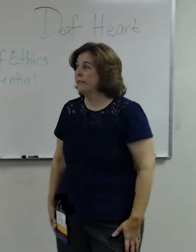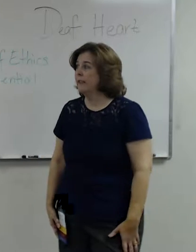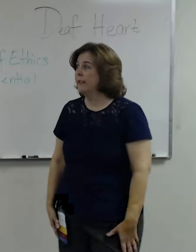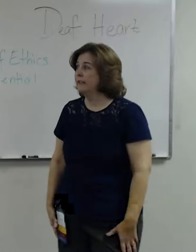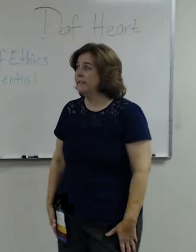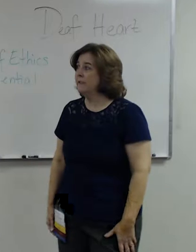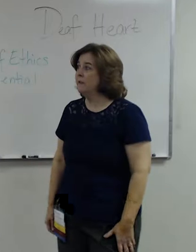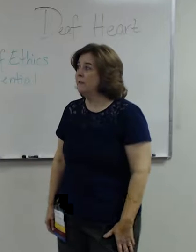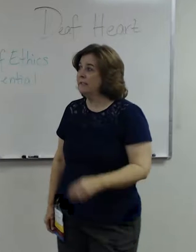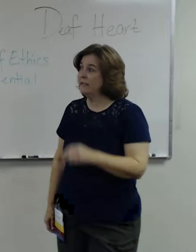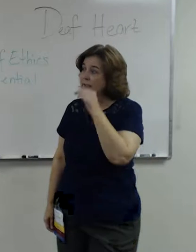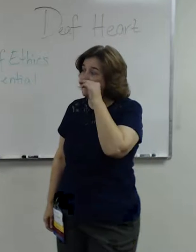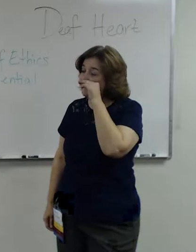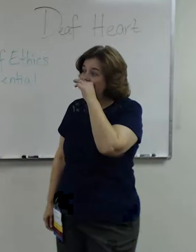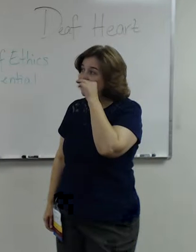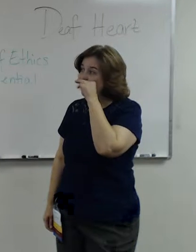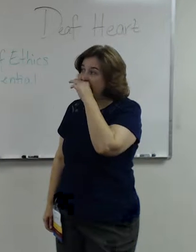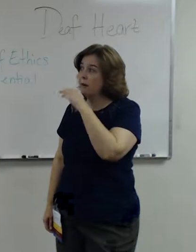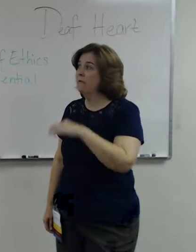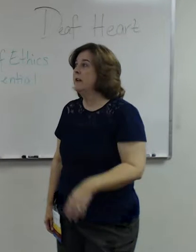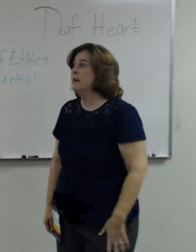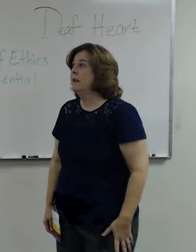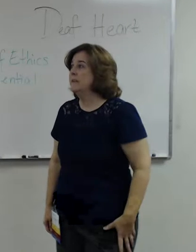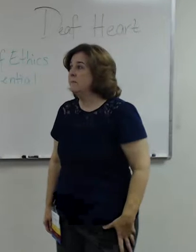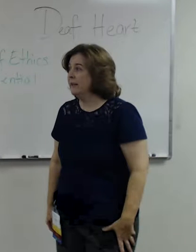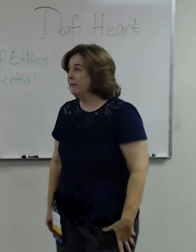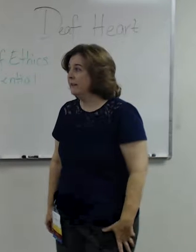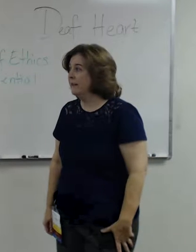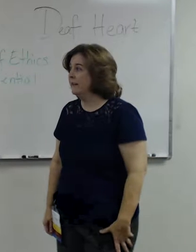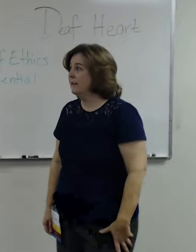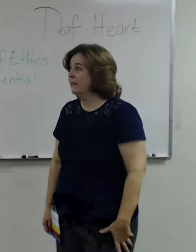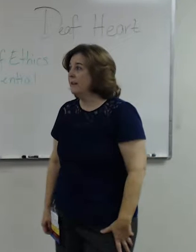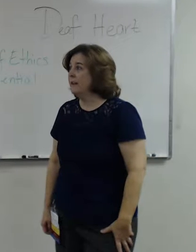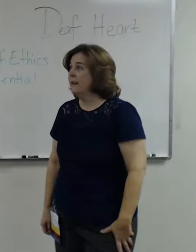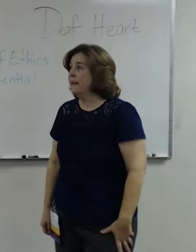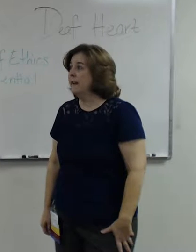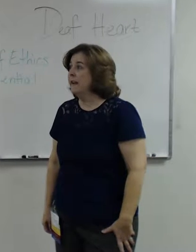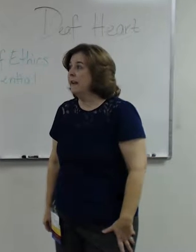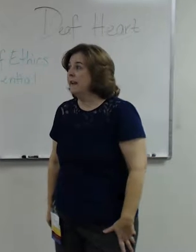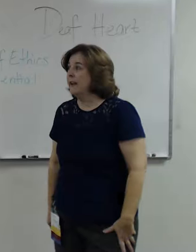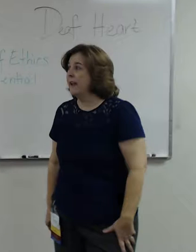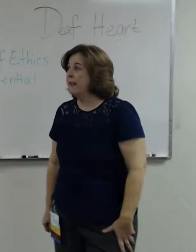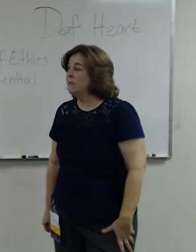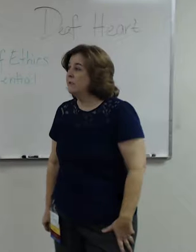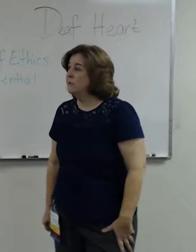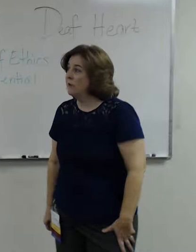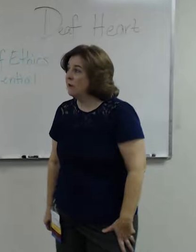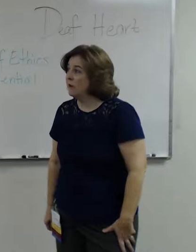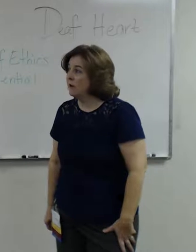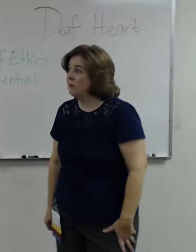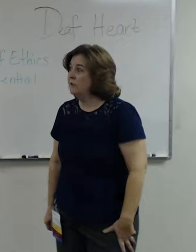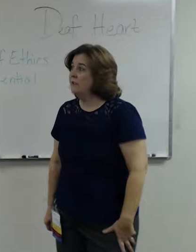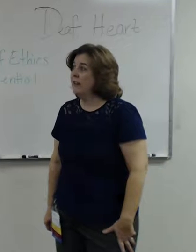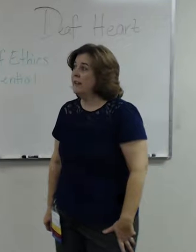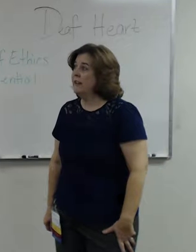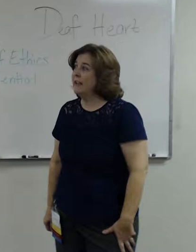And the deaf community itself is benefited. It aids the church, and the